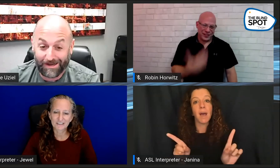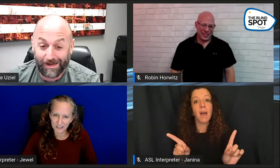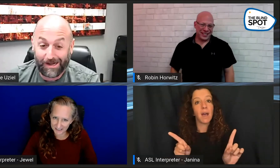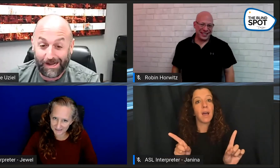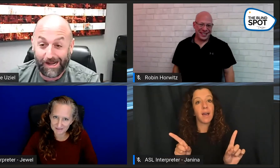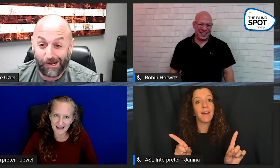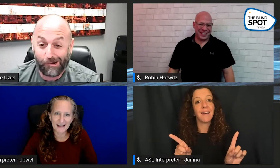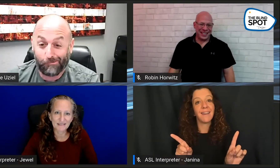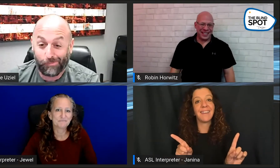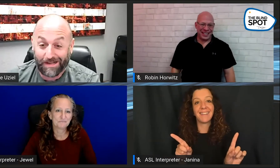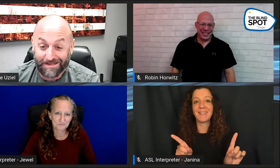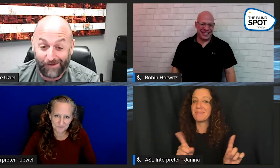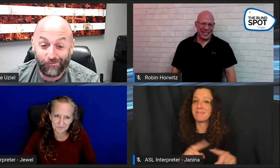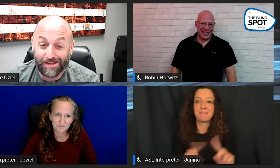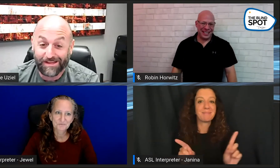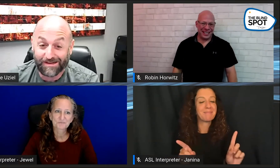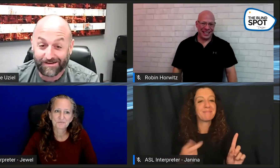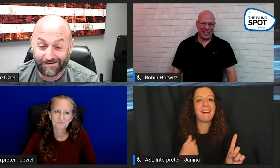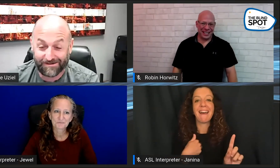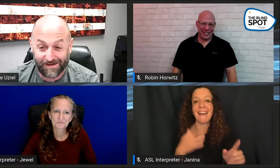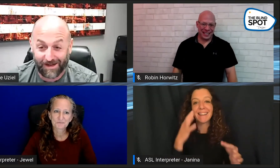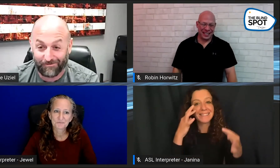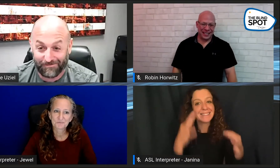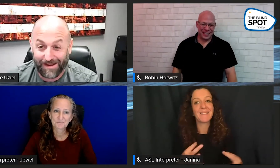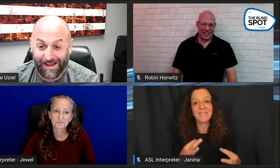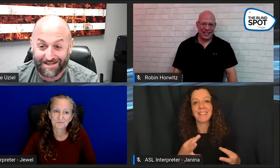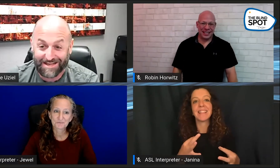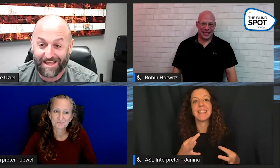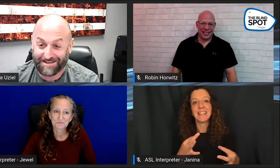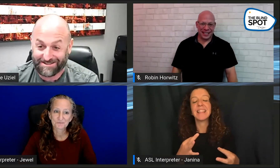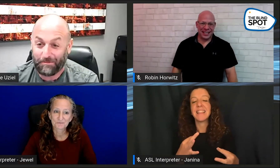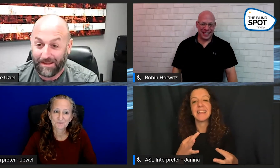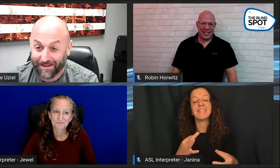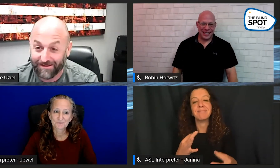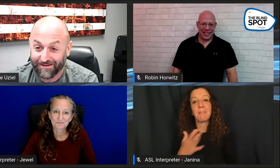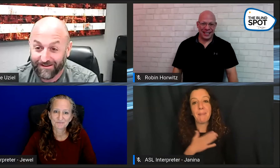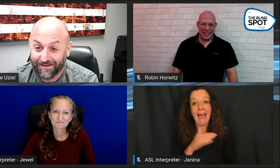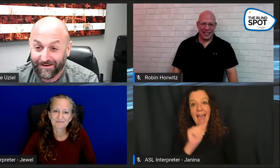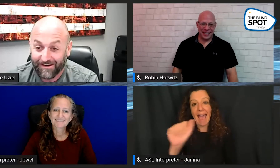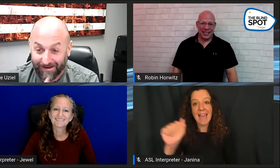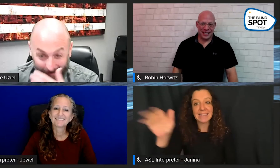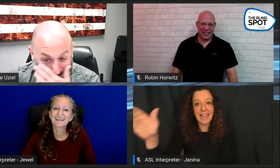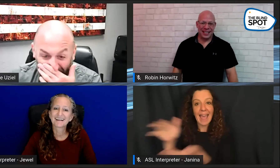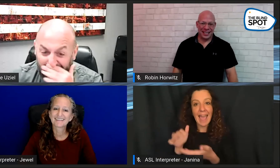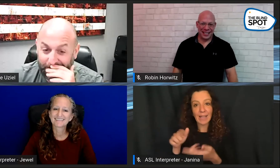Good. I'm glad. But I definitely got my ass handed to me.